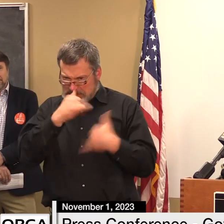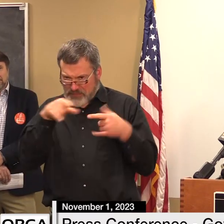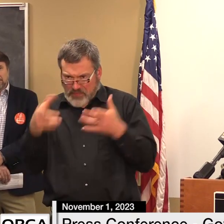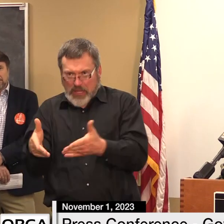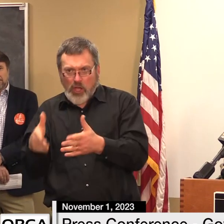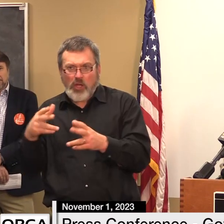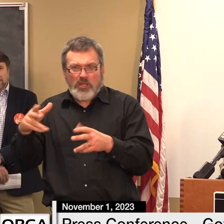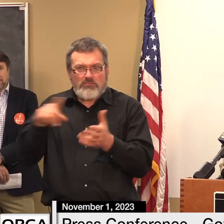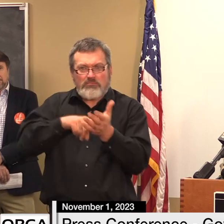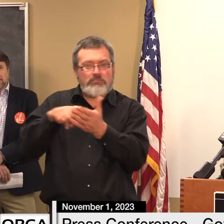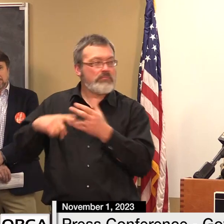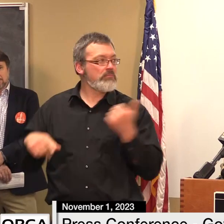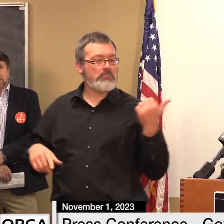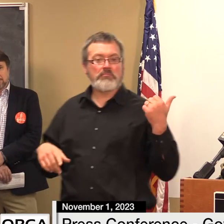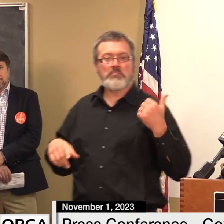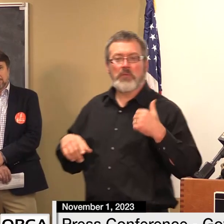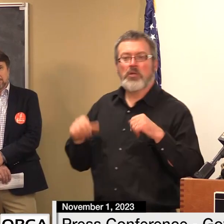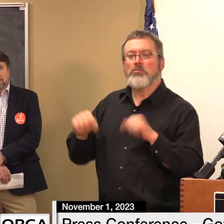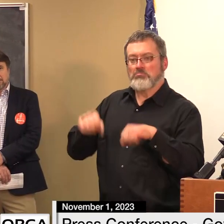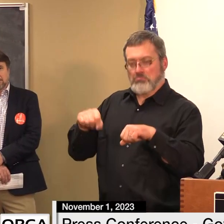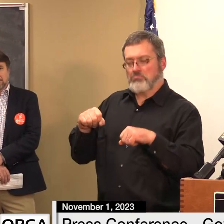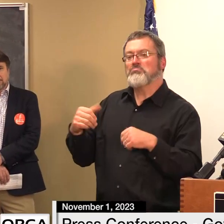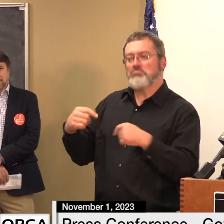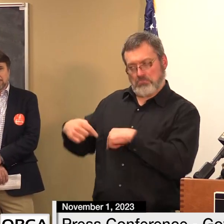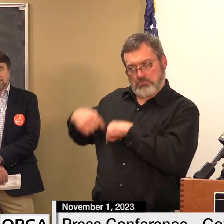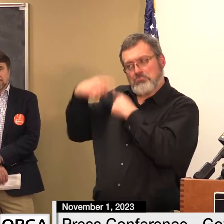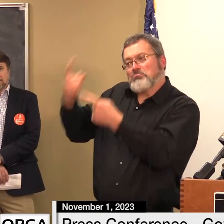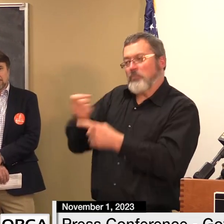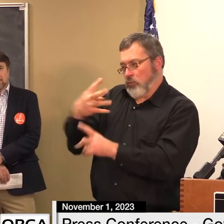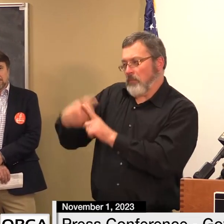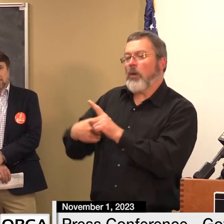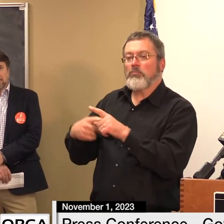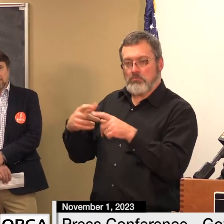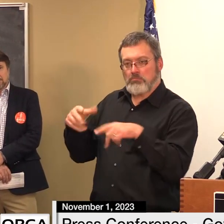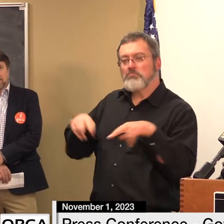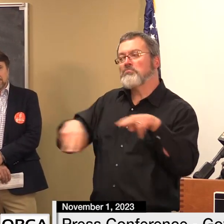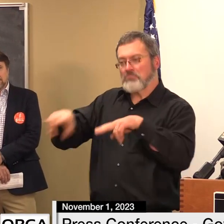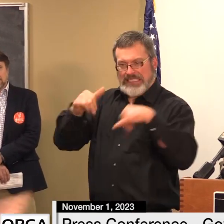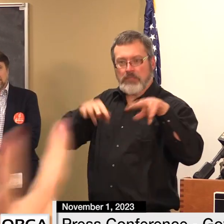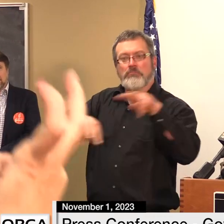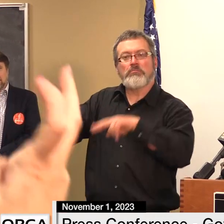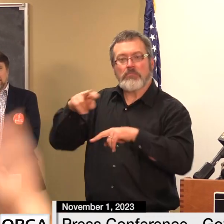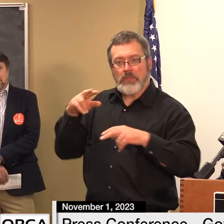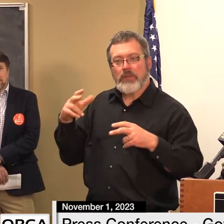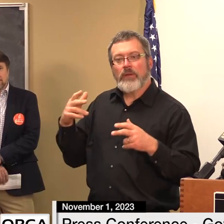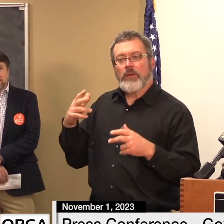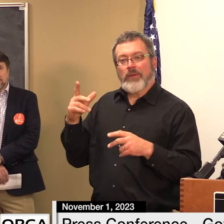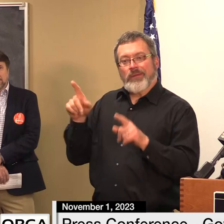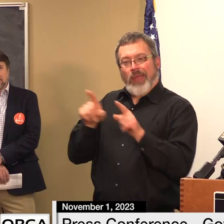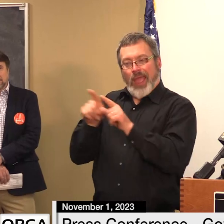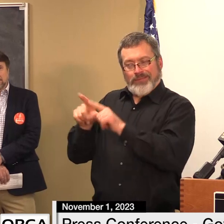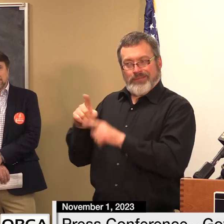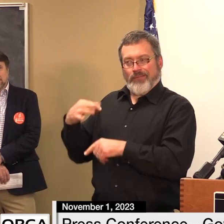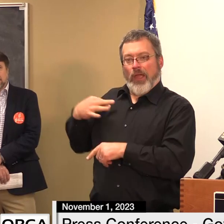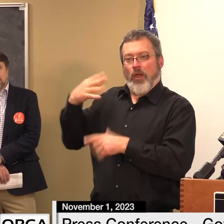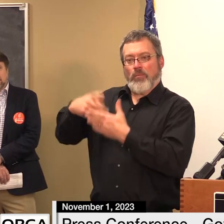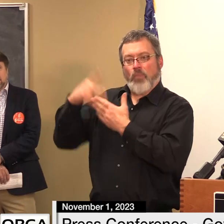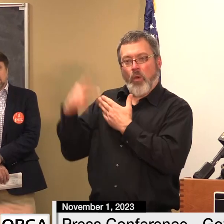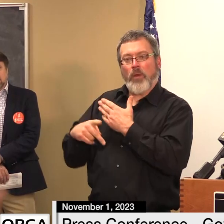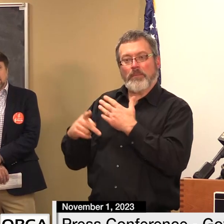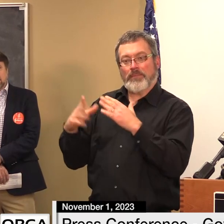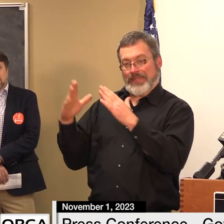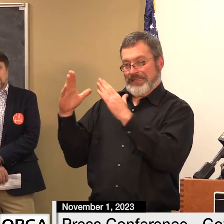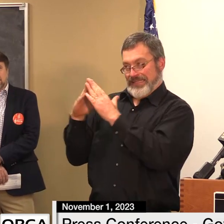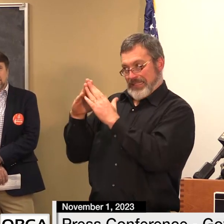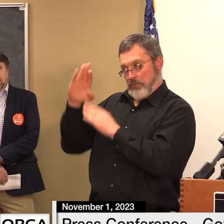been in effect for a few months throughout the summer, and it's still in effect. It's a volunteer program that the city has asked for